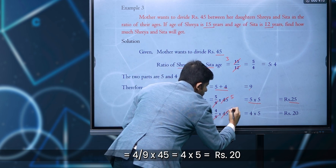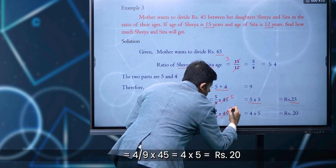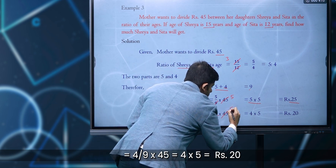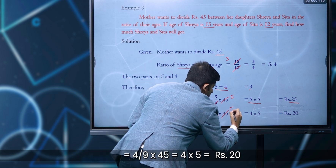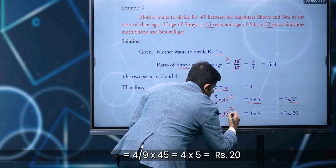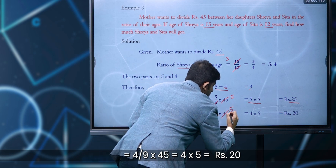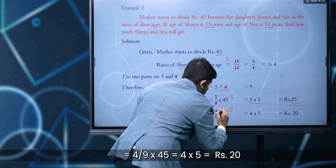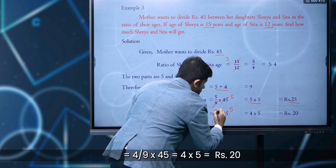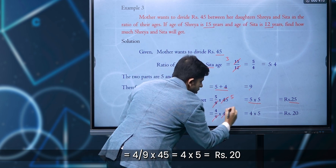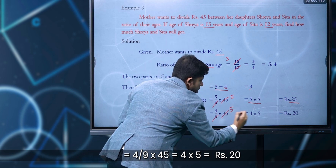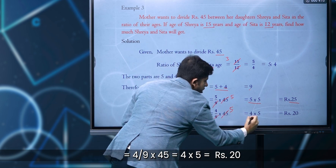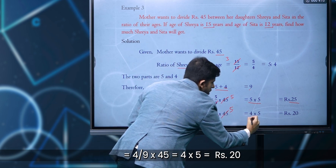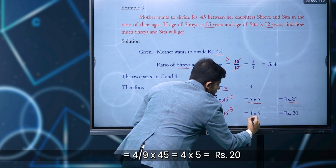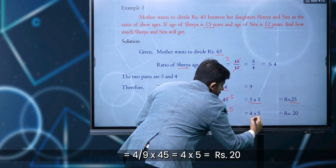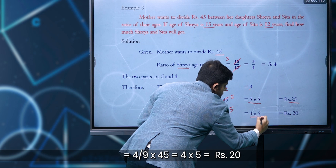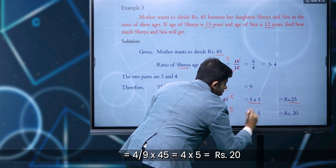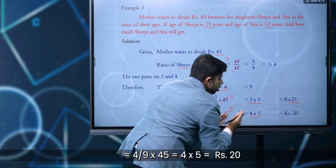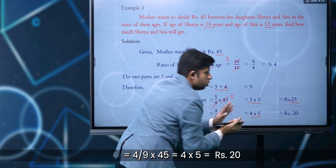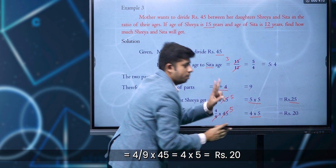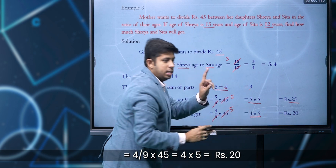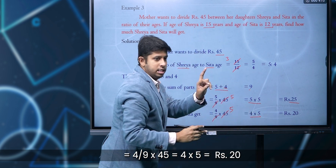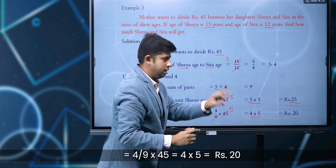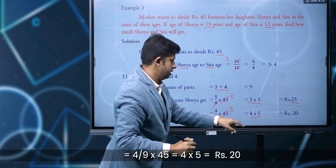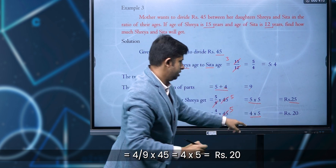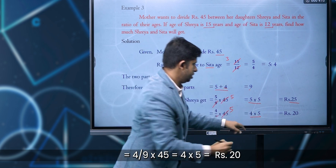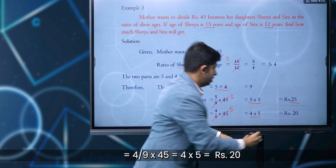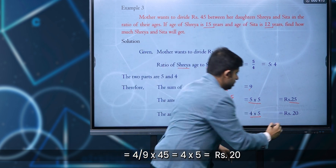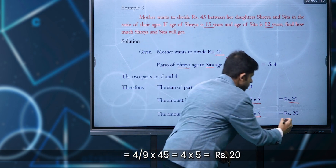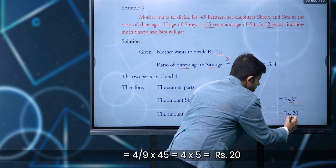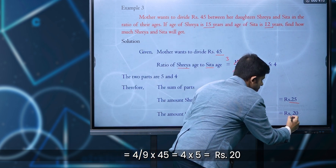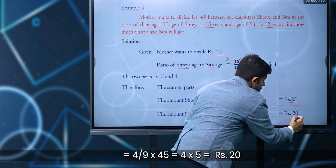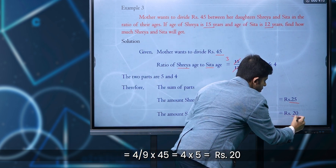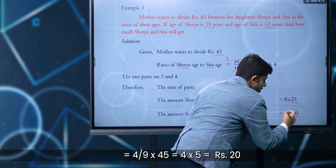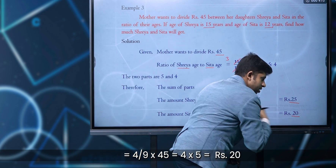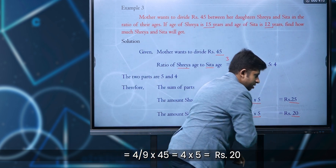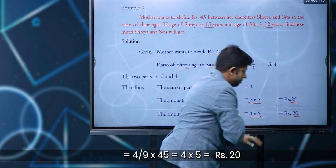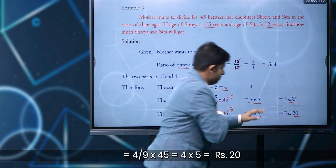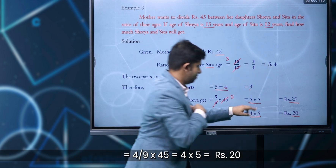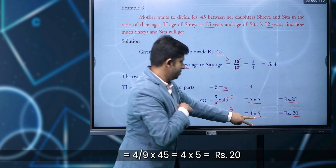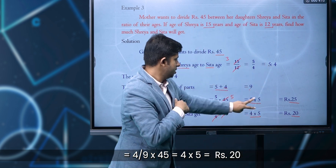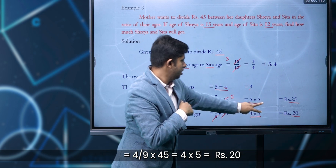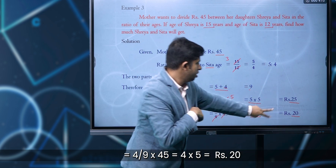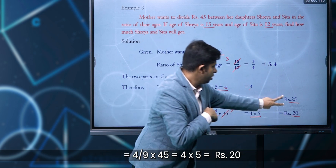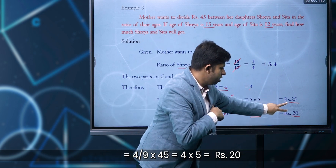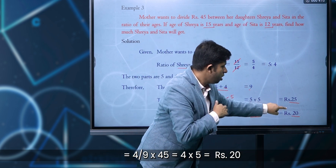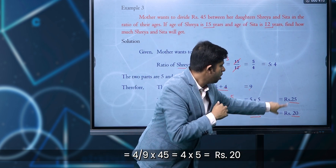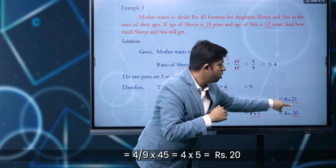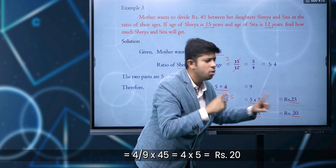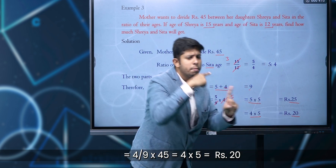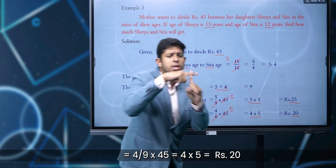Which is equal to 4 into 5, that is rupees 20.